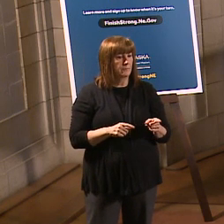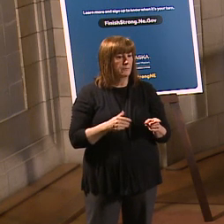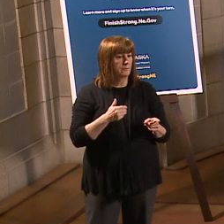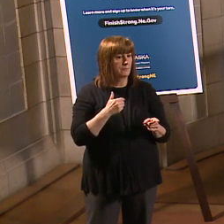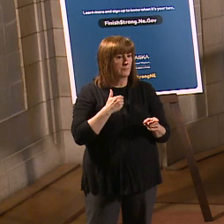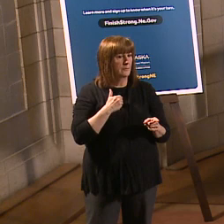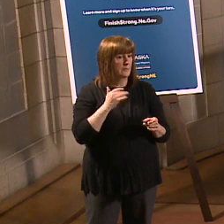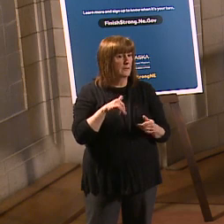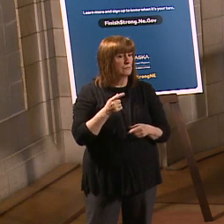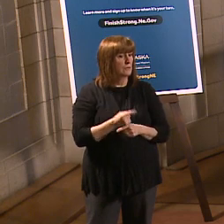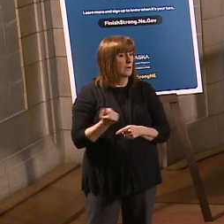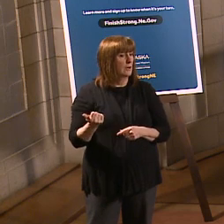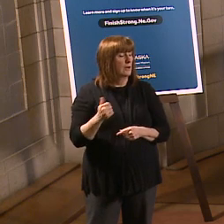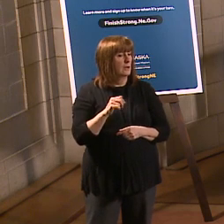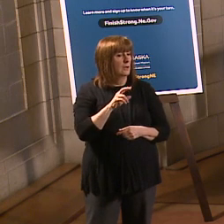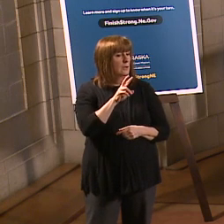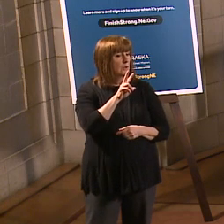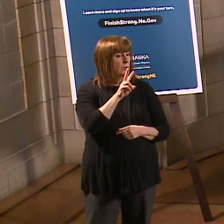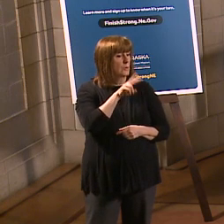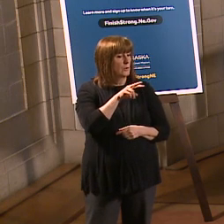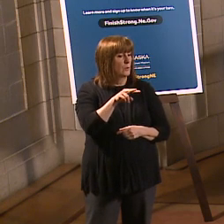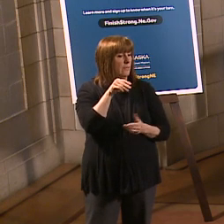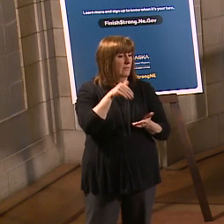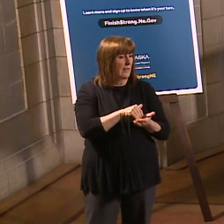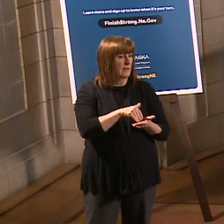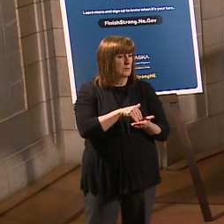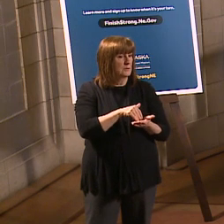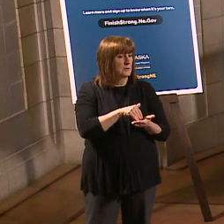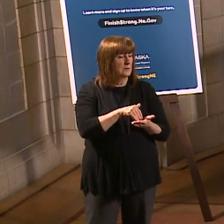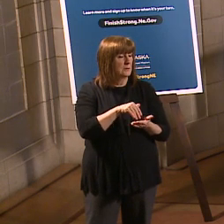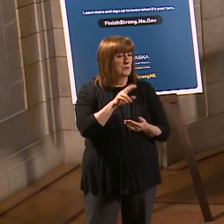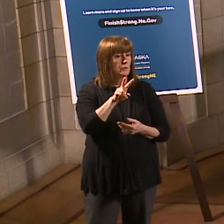22,253. I'm checking real quick. Sorry. I've got that. That's right. It's 22,253. The answer is